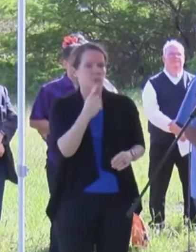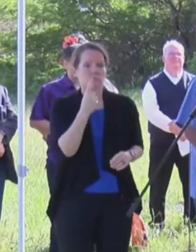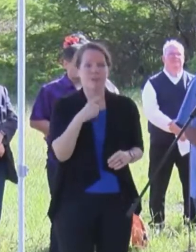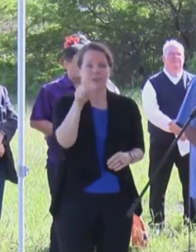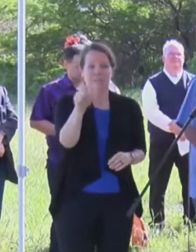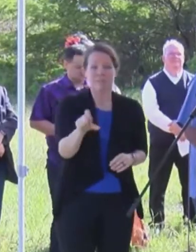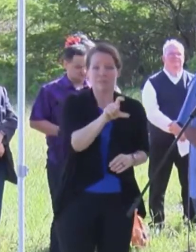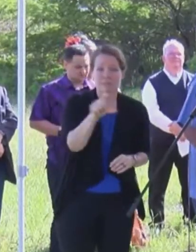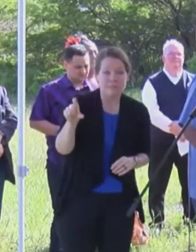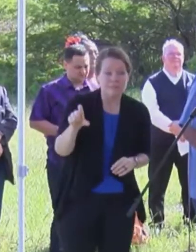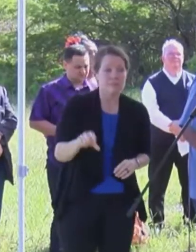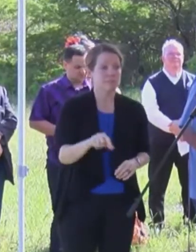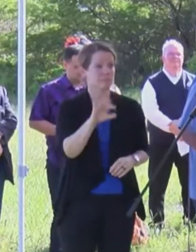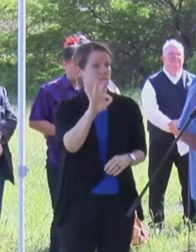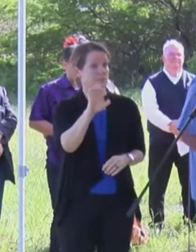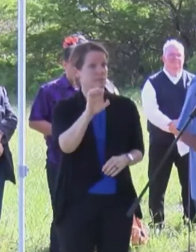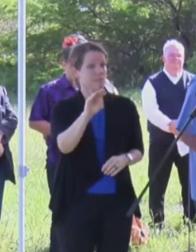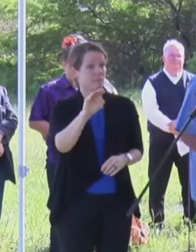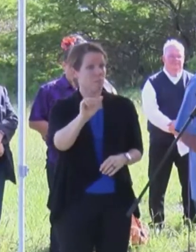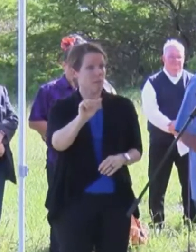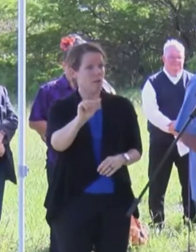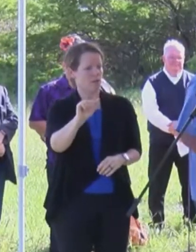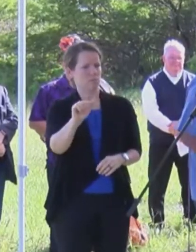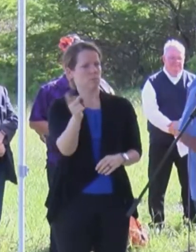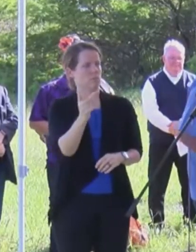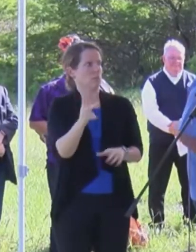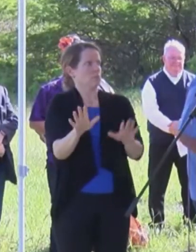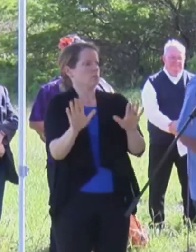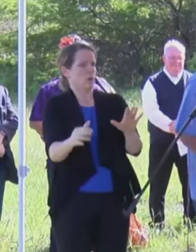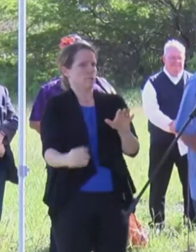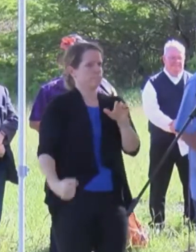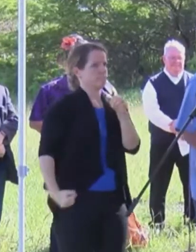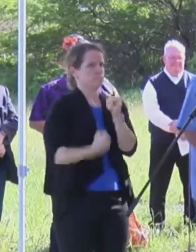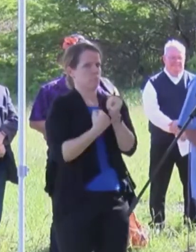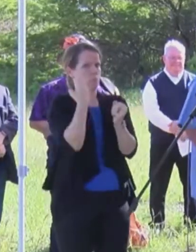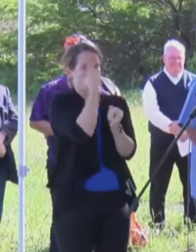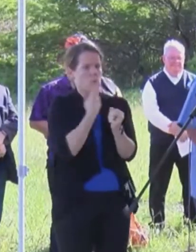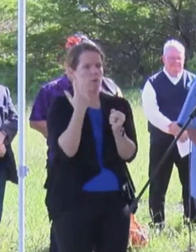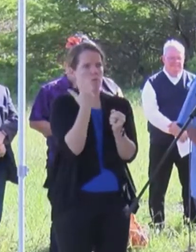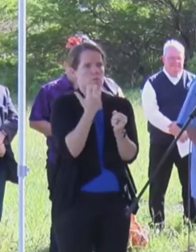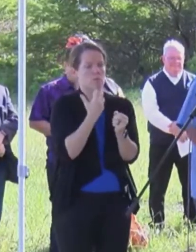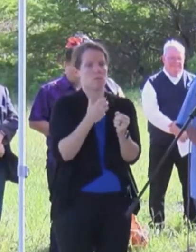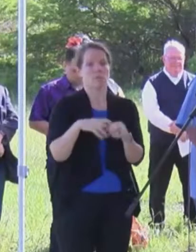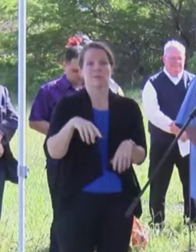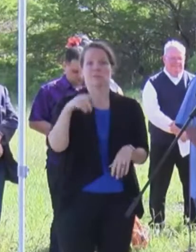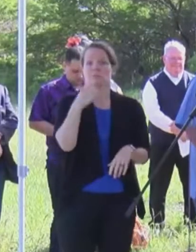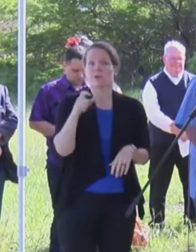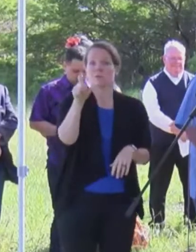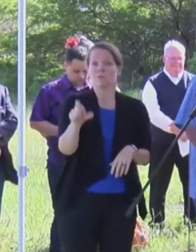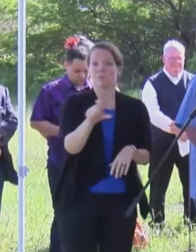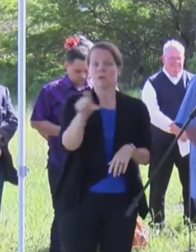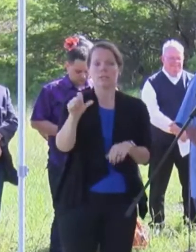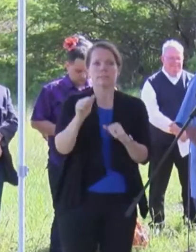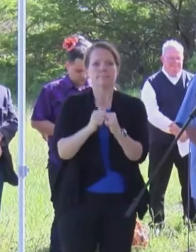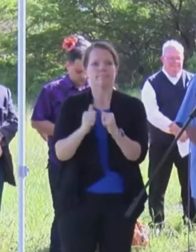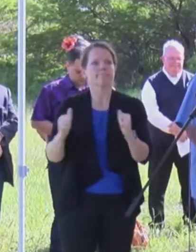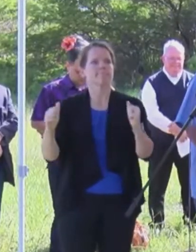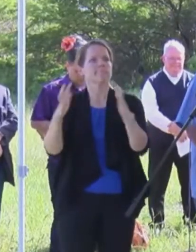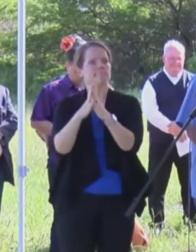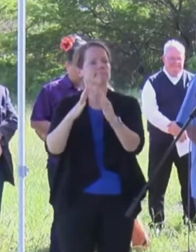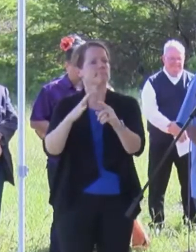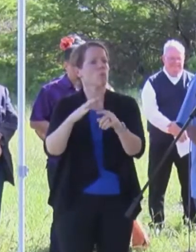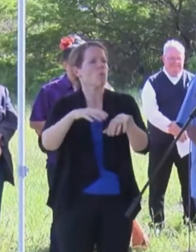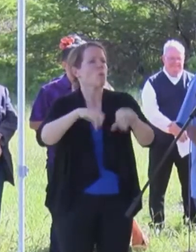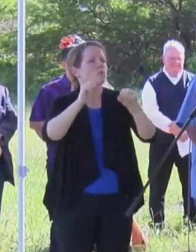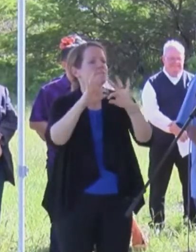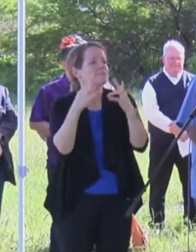They've been great partners. Red Cross really stepped up, in the host family program in partnership as a major funder. They've